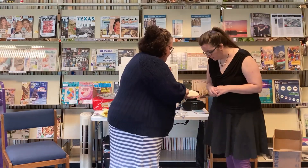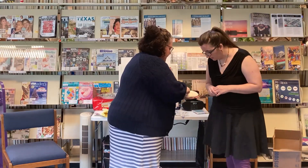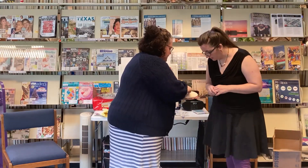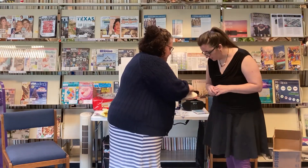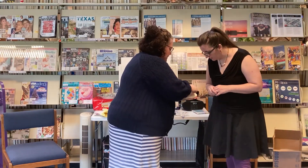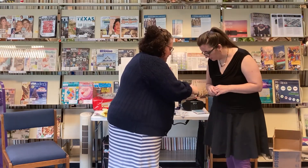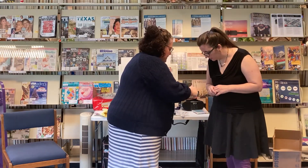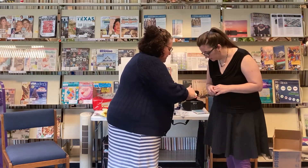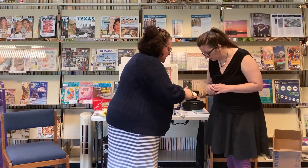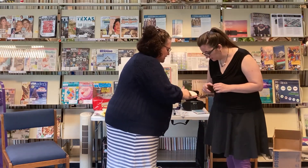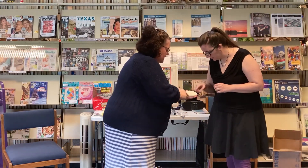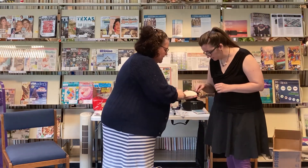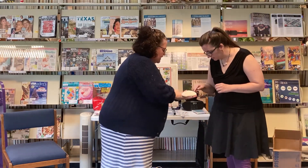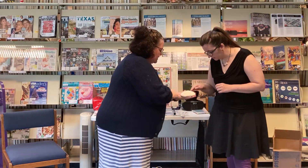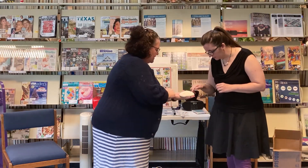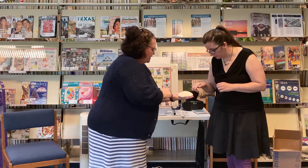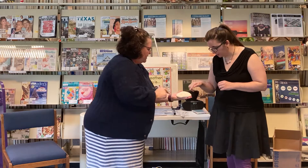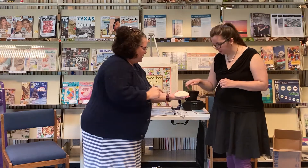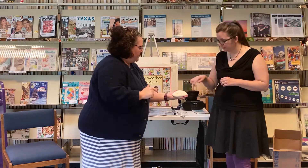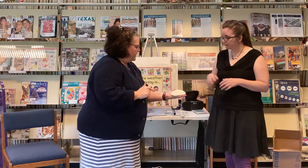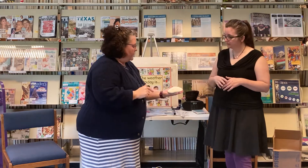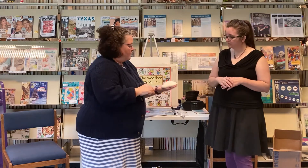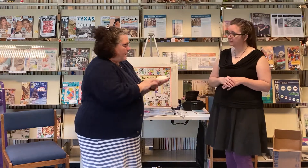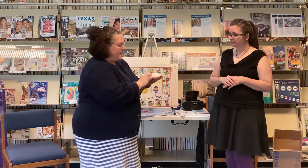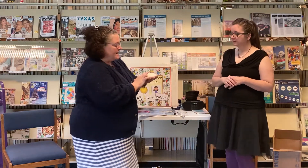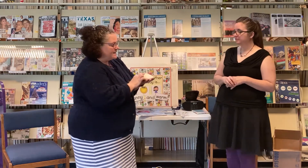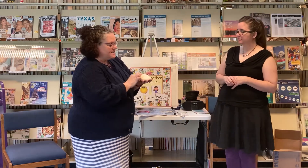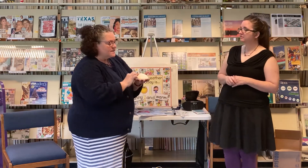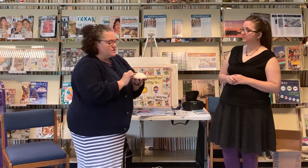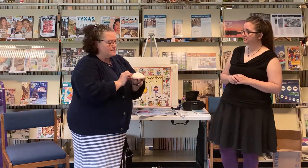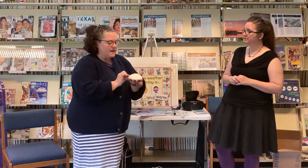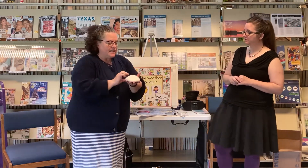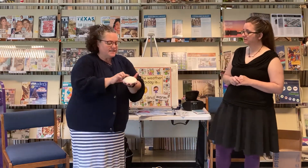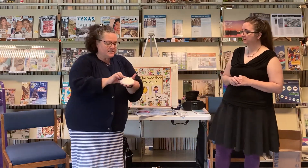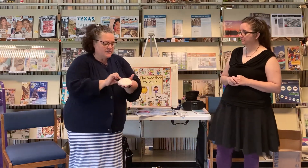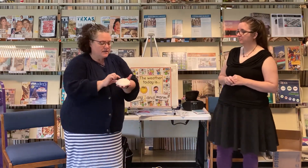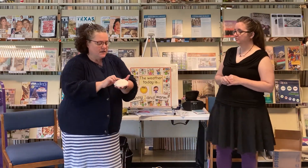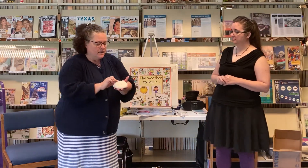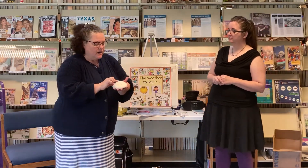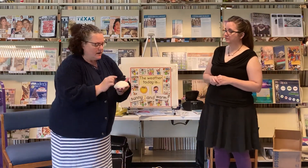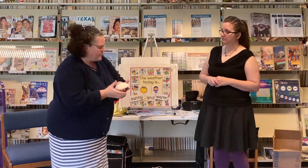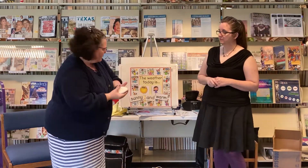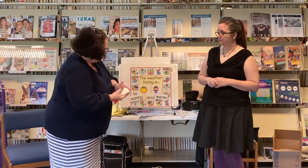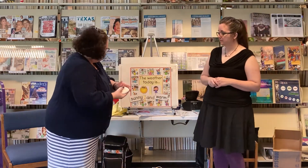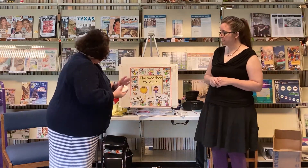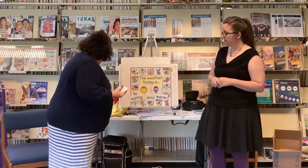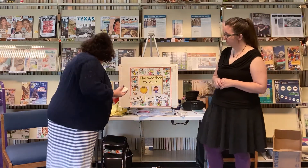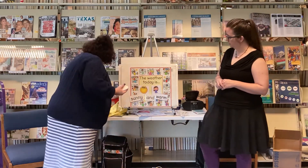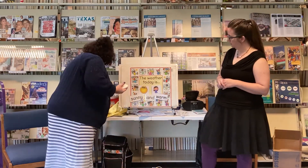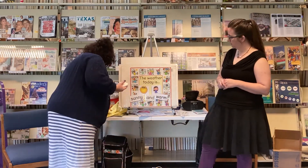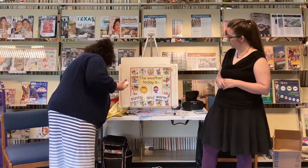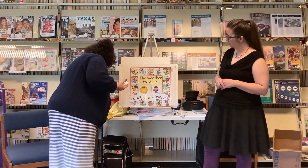rings. Oh, yeah. You can see the little bumps. Right, and these little spines. Mm-hmm. I forgot what they were called. I wrote it down,